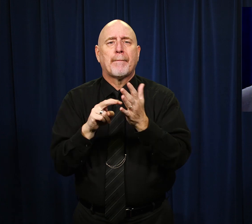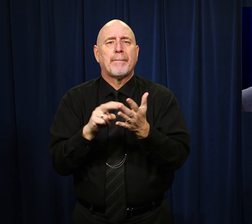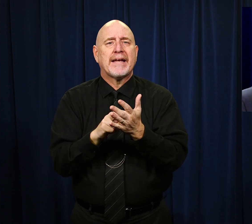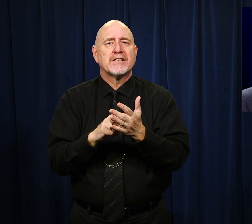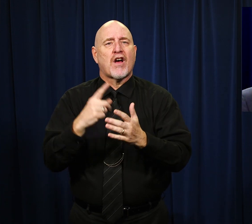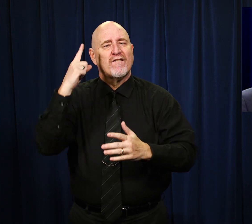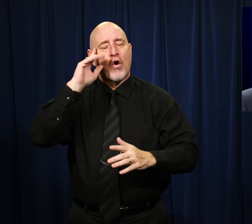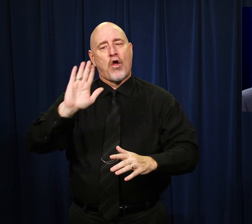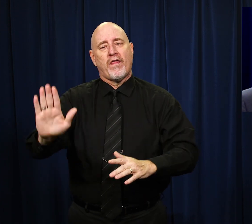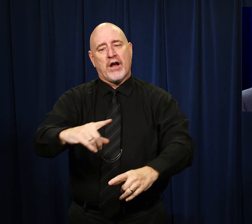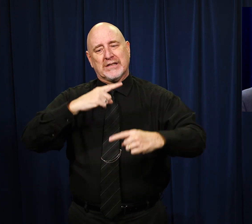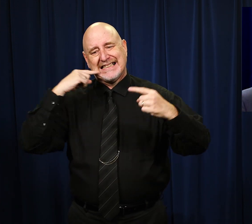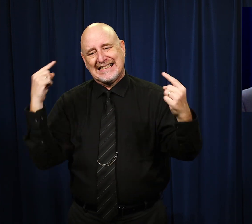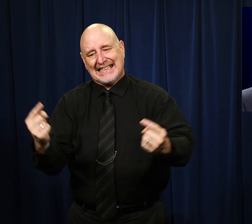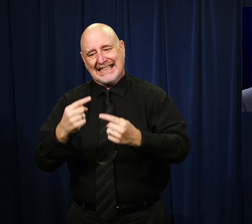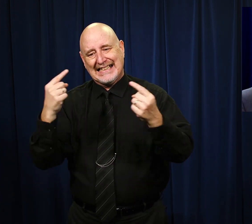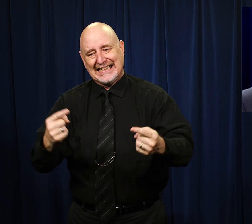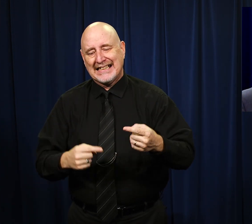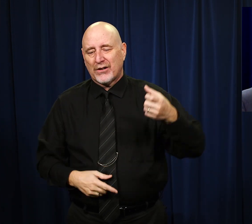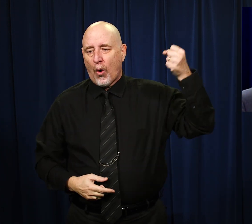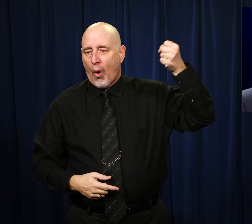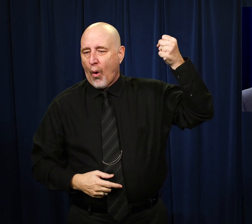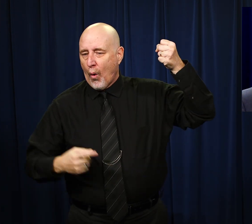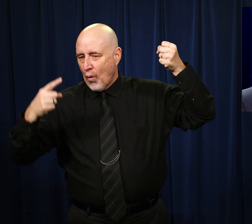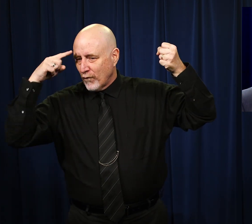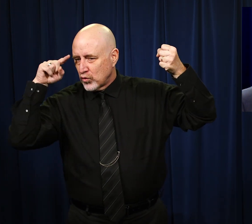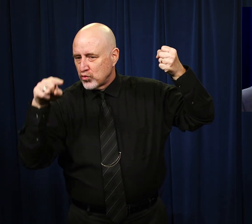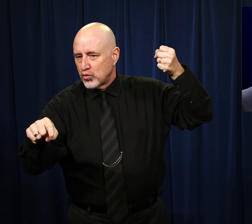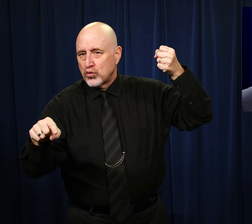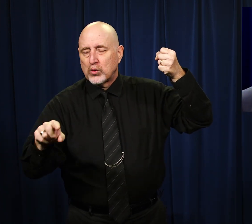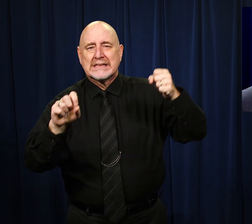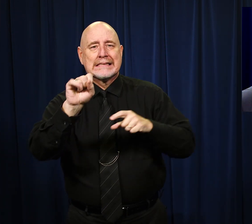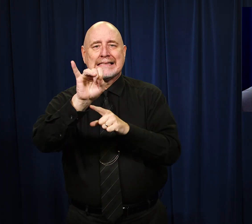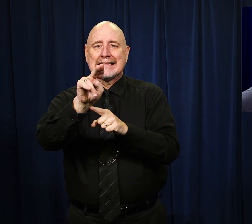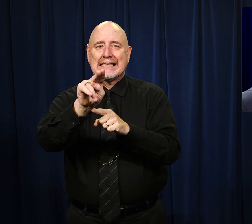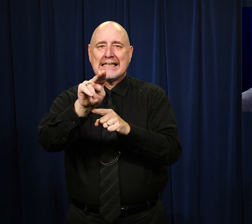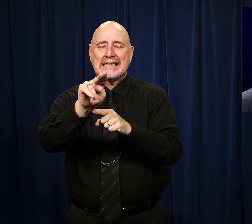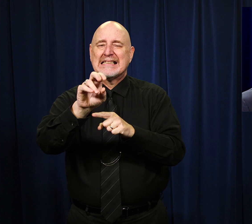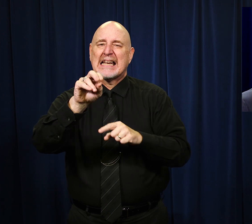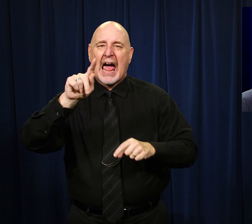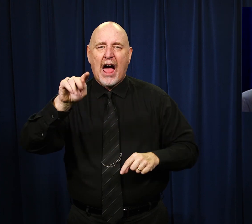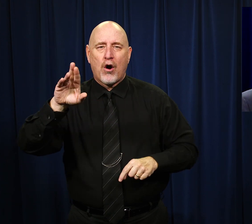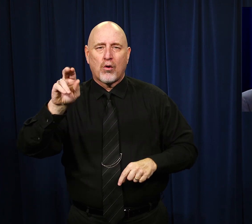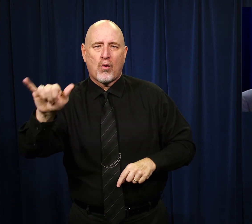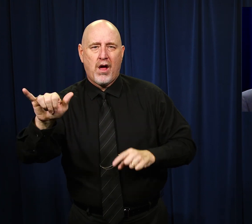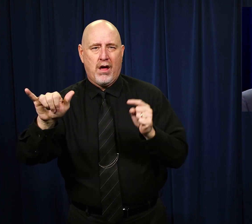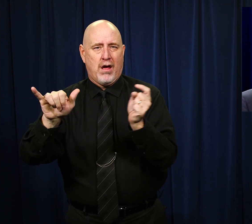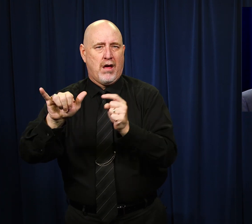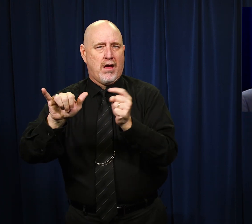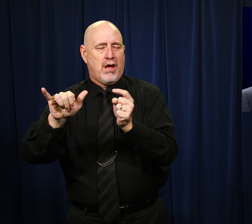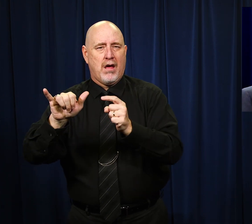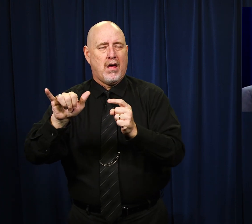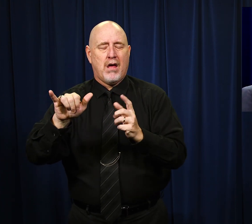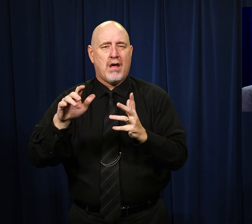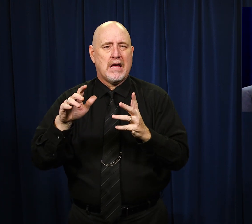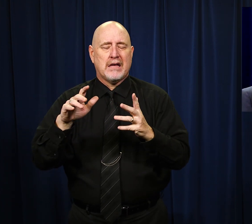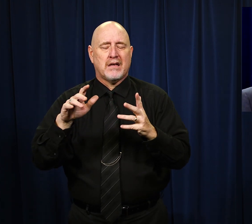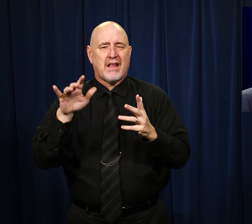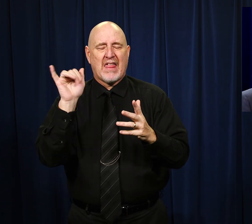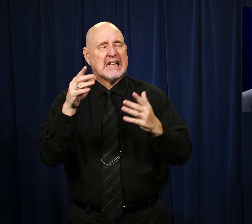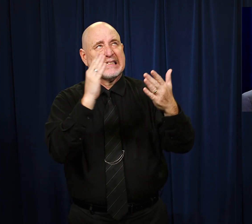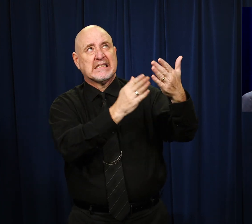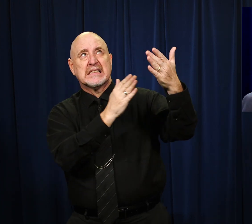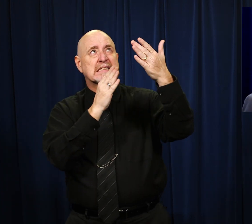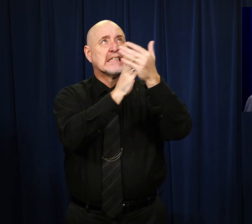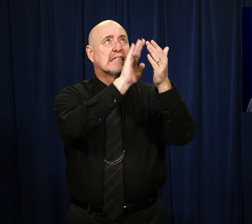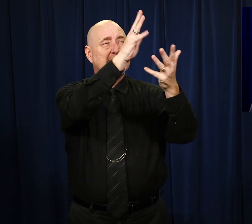the sin held against these people. Sin is an outcry. It is going completely